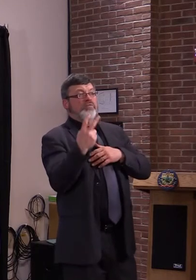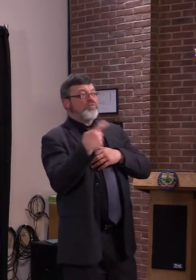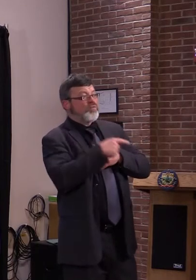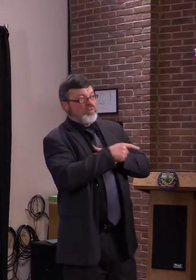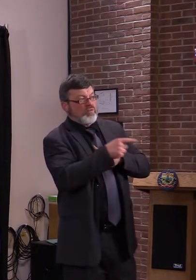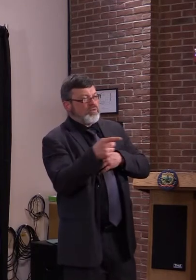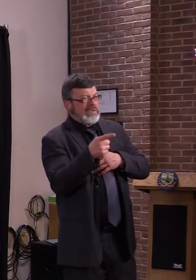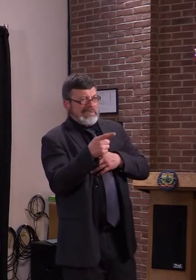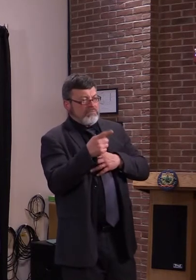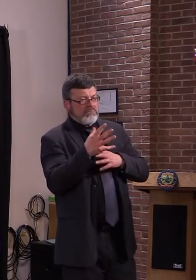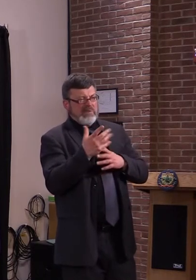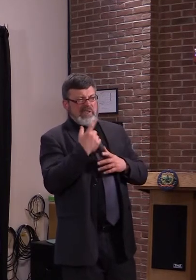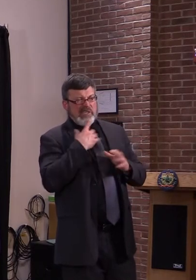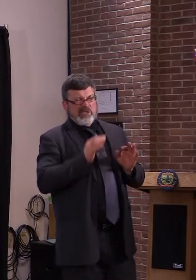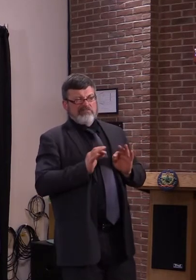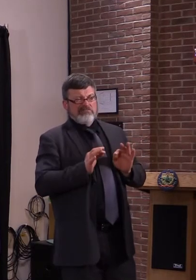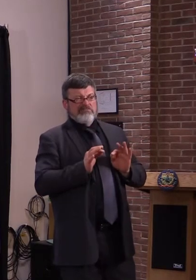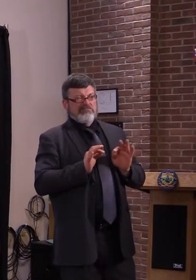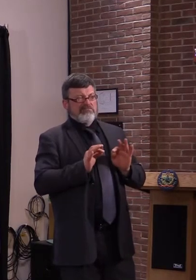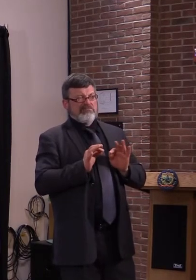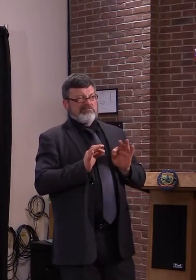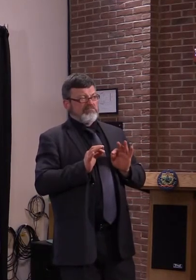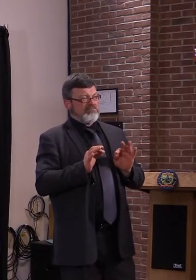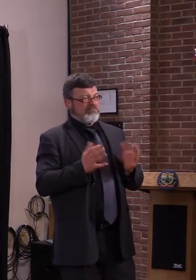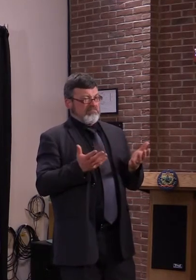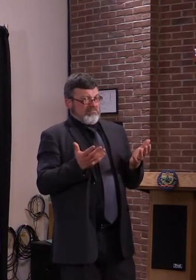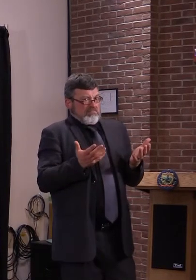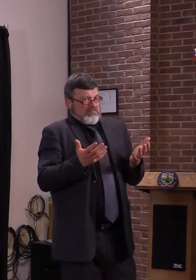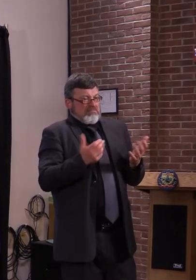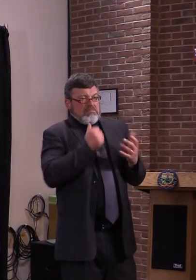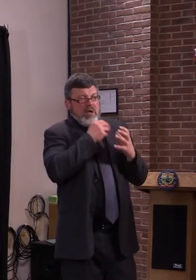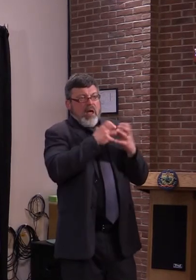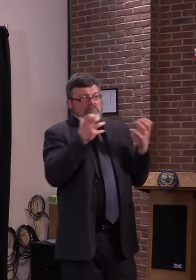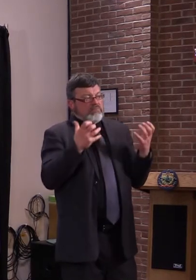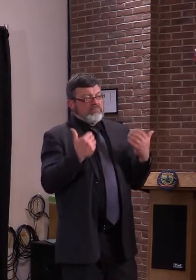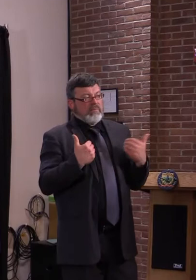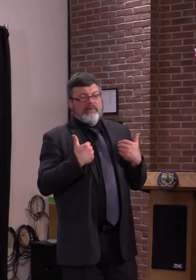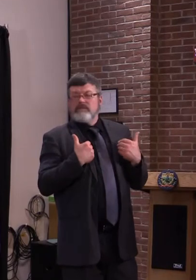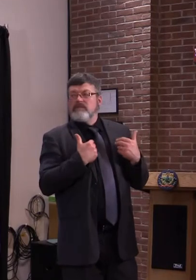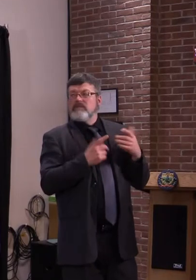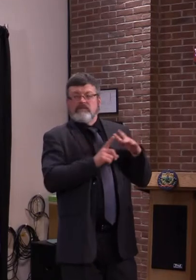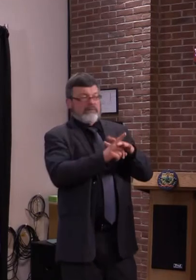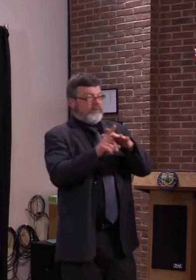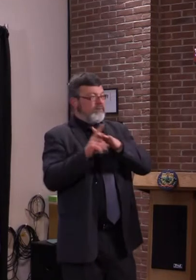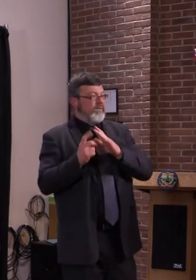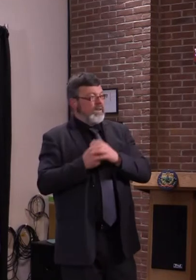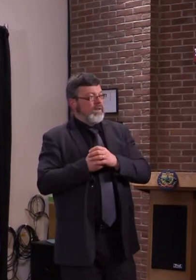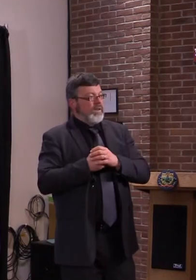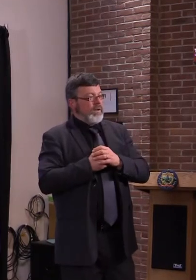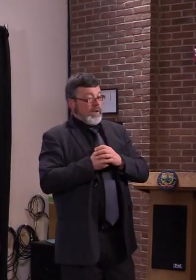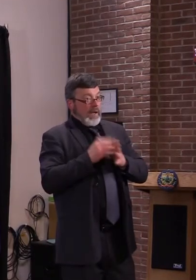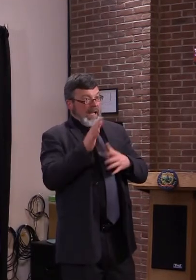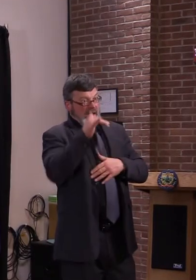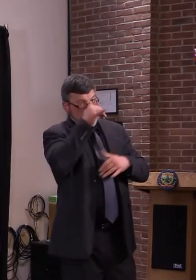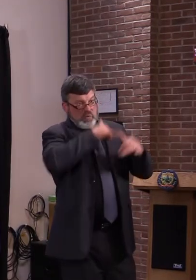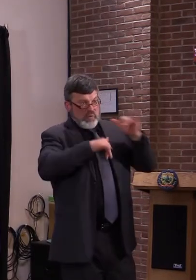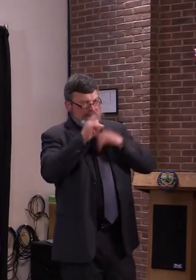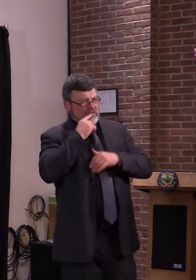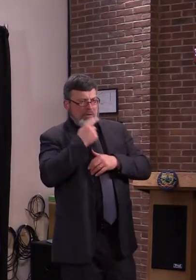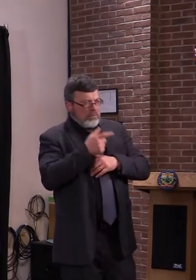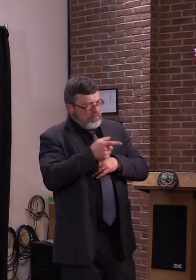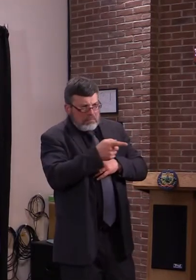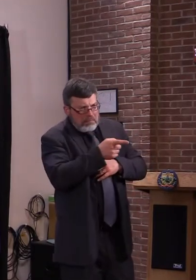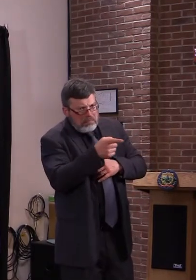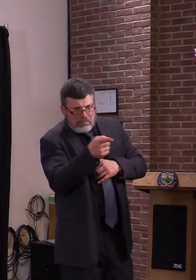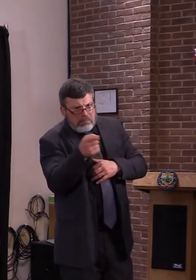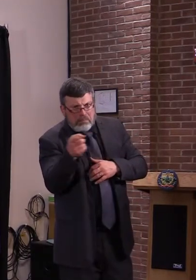experience. So I would be hesitant to say anything on either side of the equation, except that it does seem